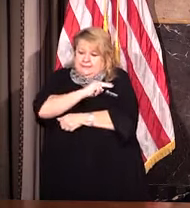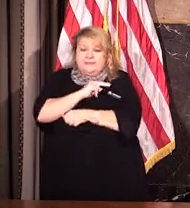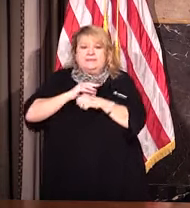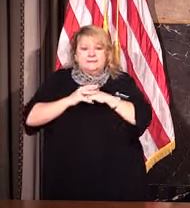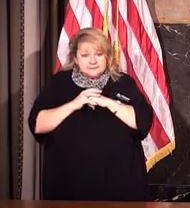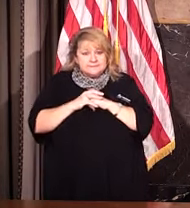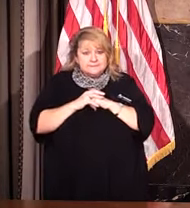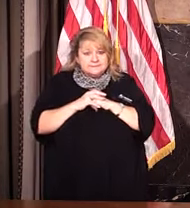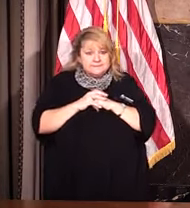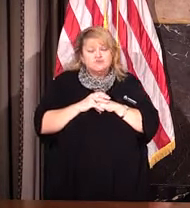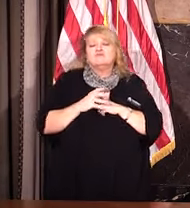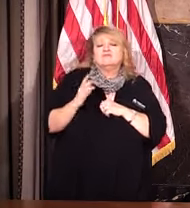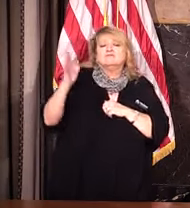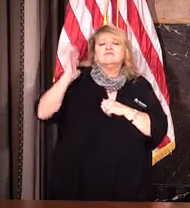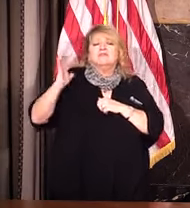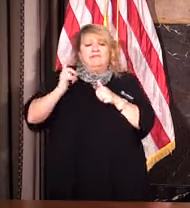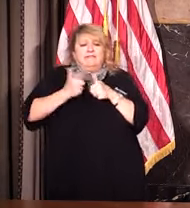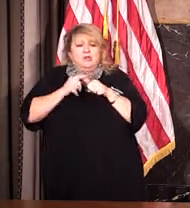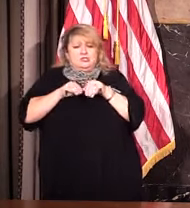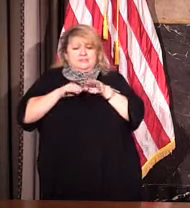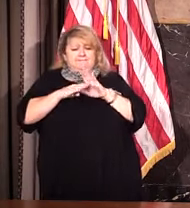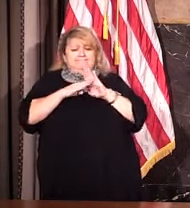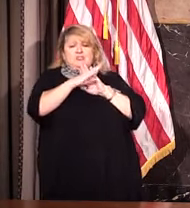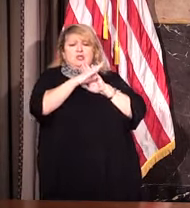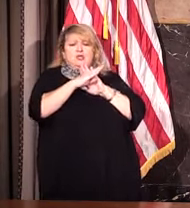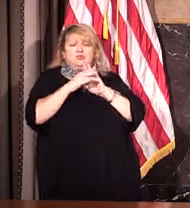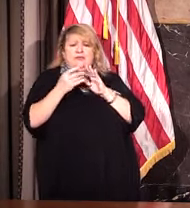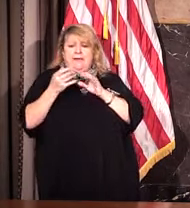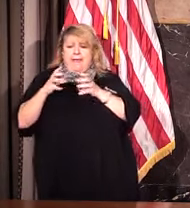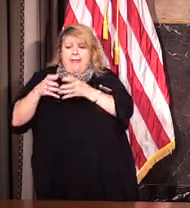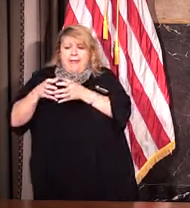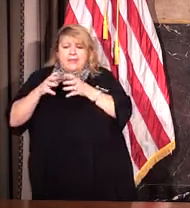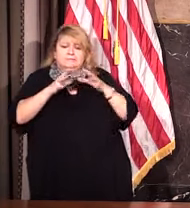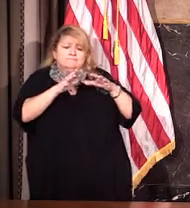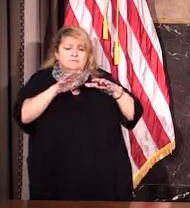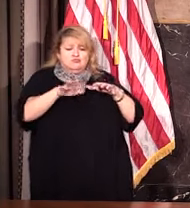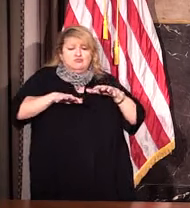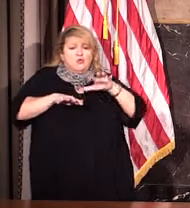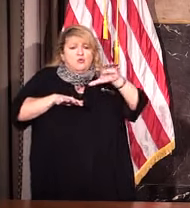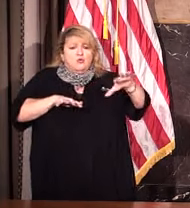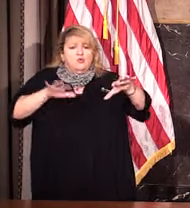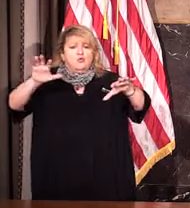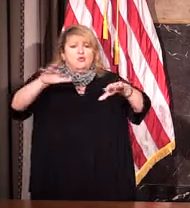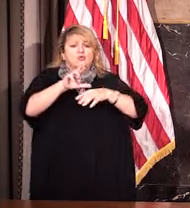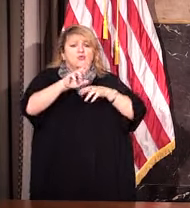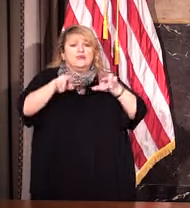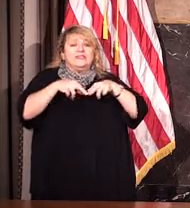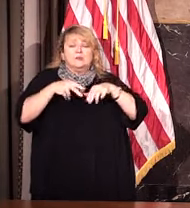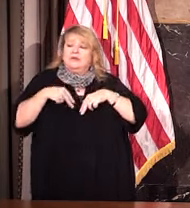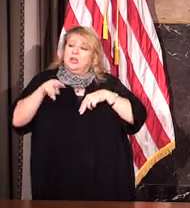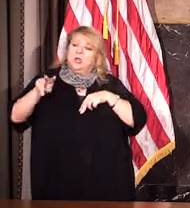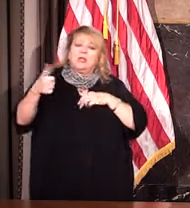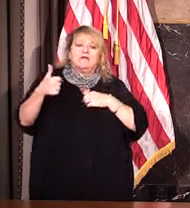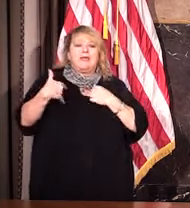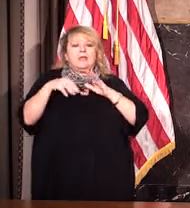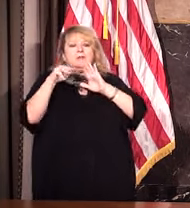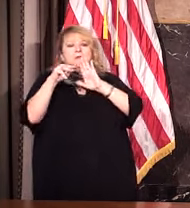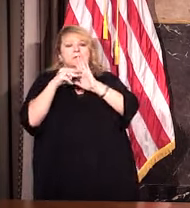to regions. We looked at where maybe our colleagues in a different area of our state, whether that's